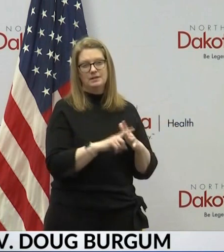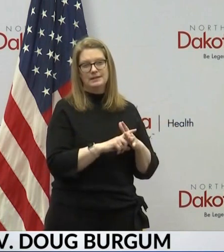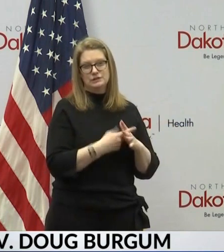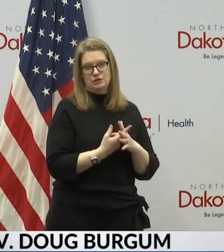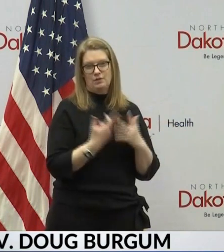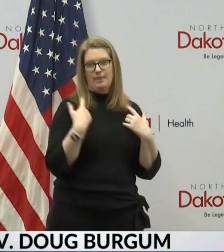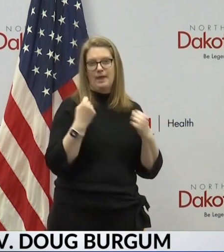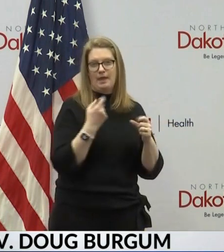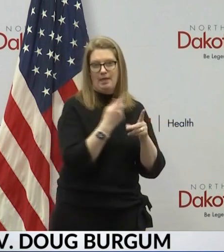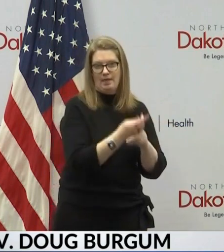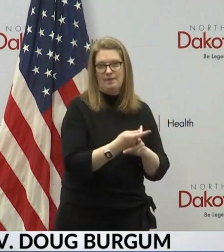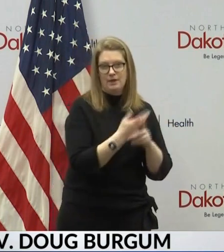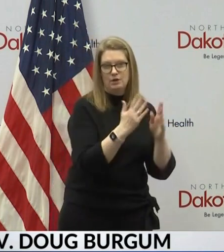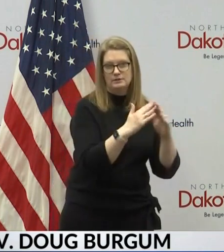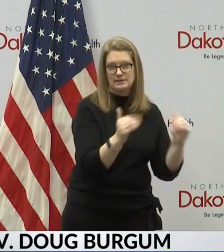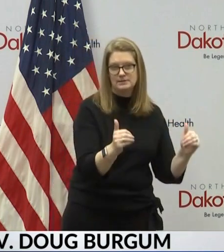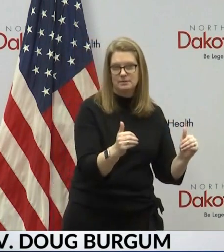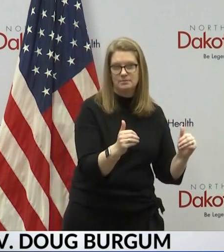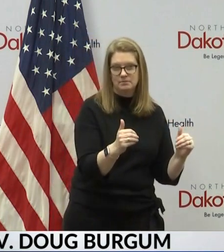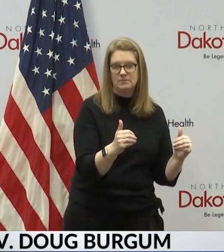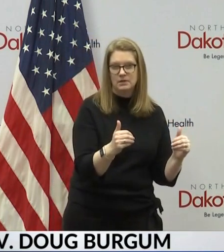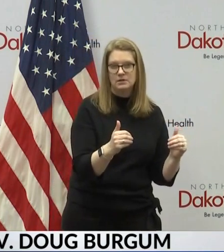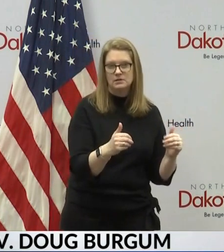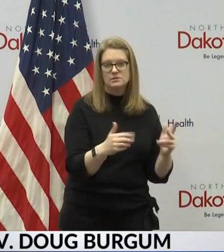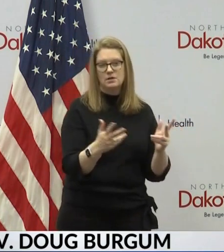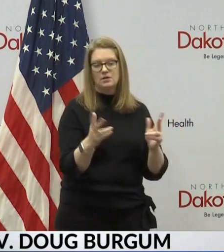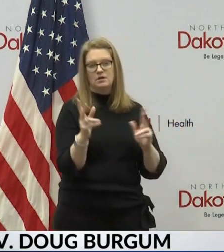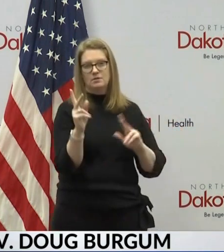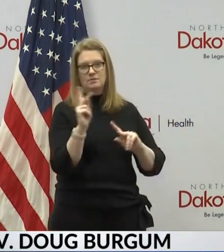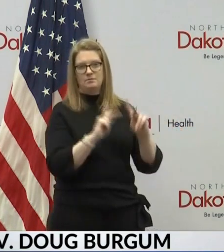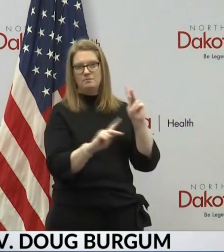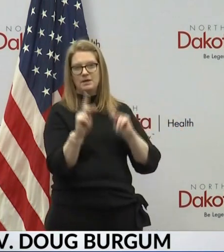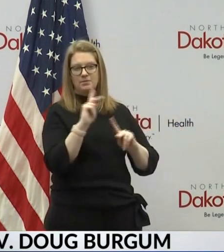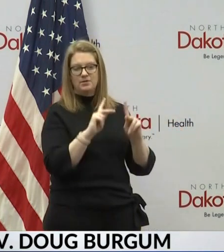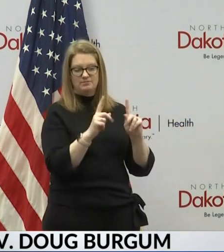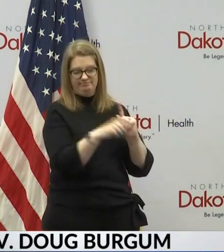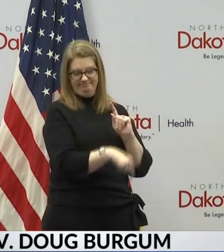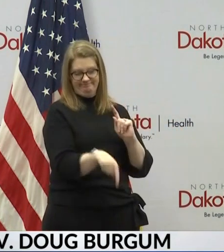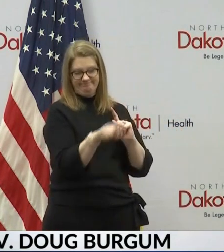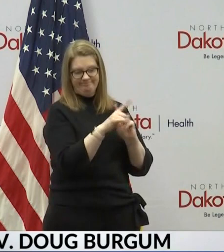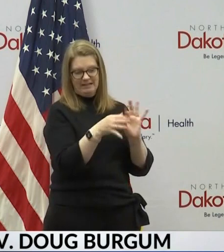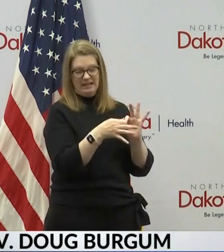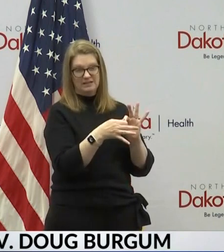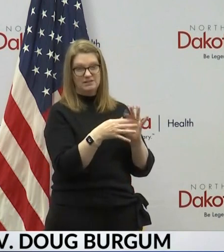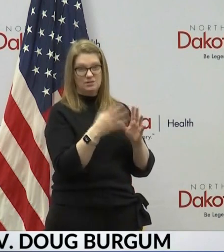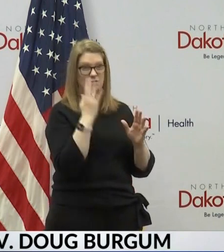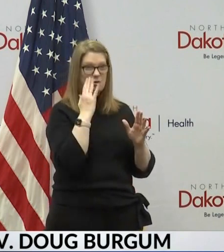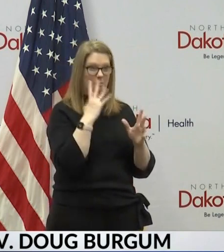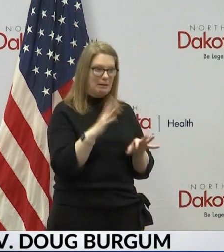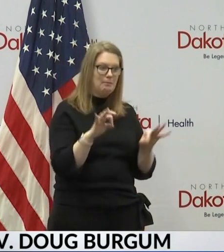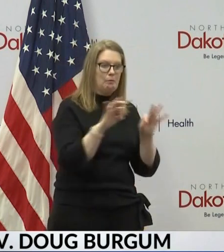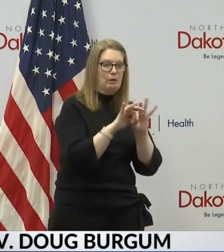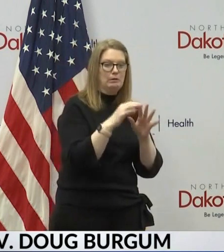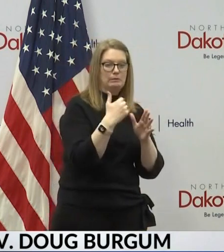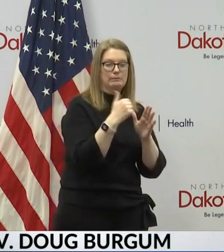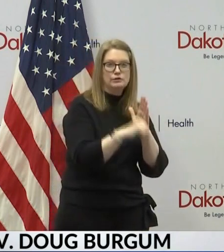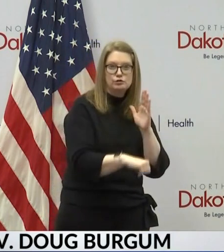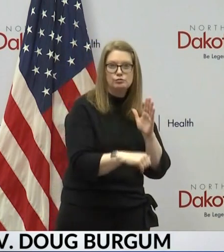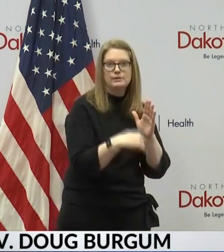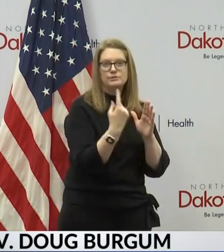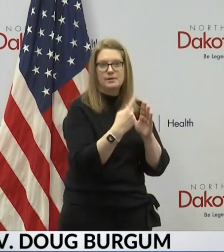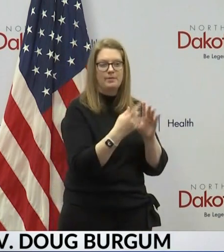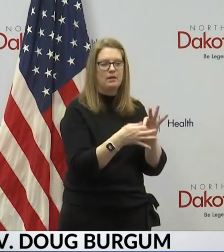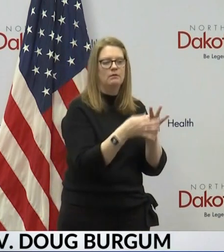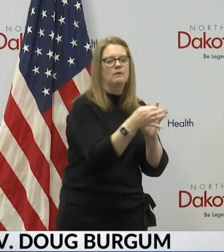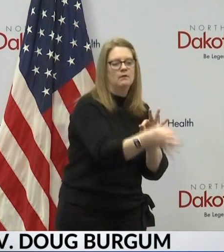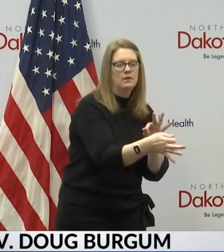re-kickstart the healthcare system, at least so that people that may have been deferring important procedures could go back and that they could feel safe and comfortable that